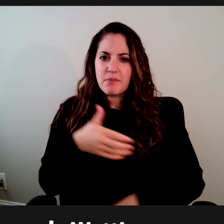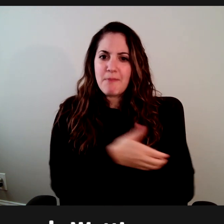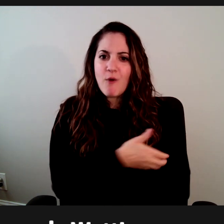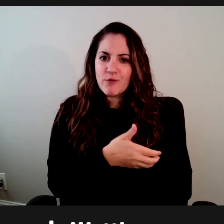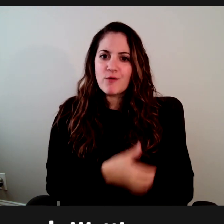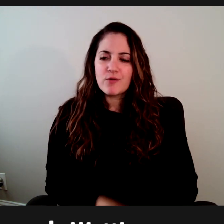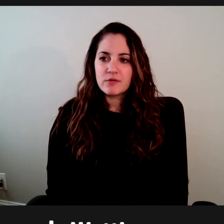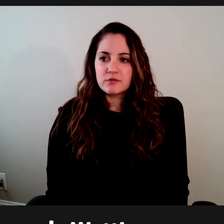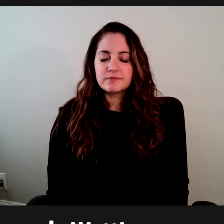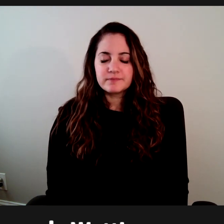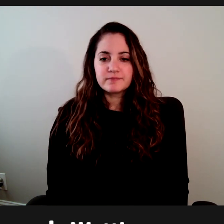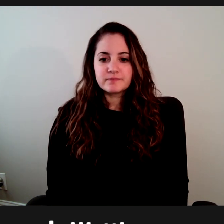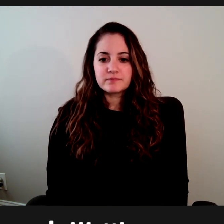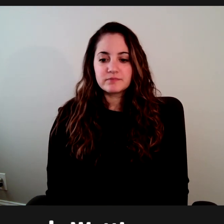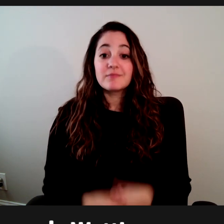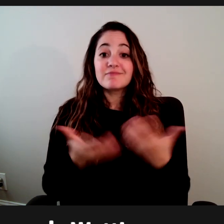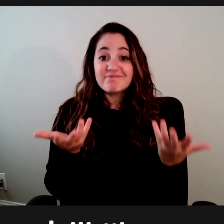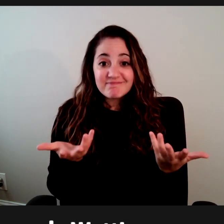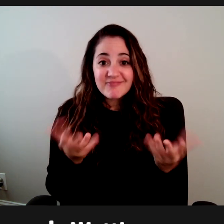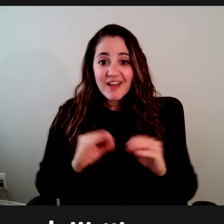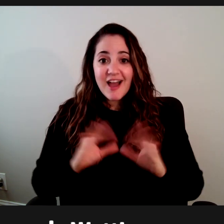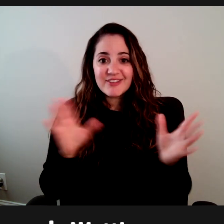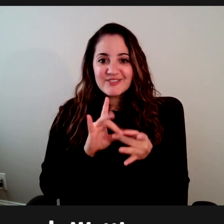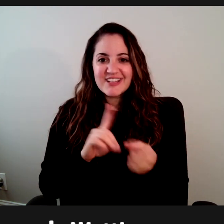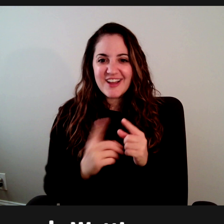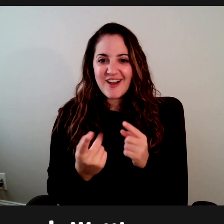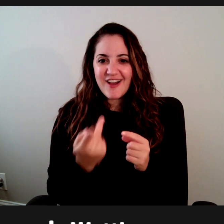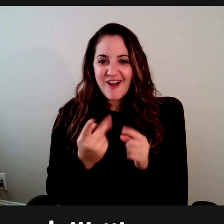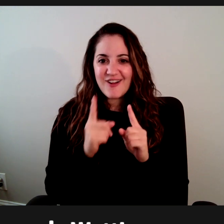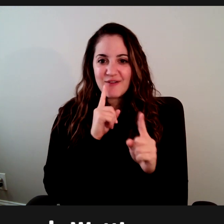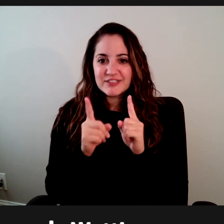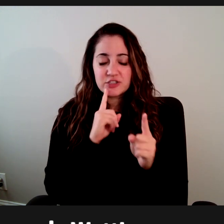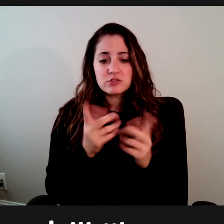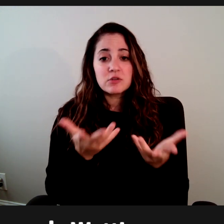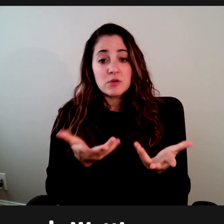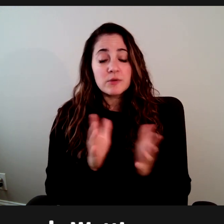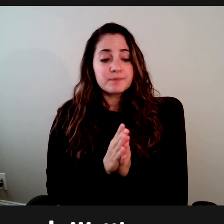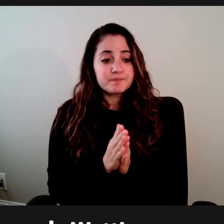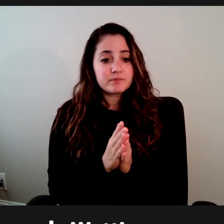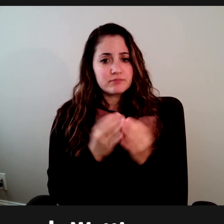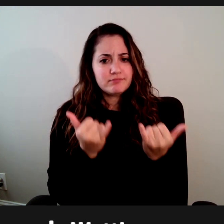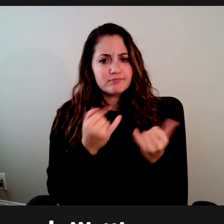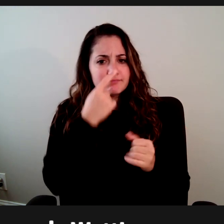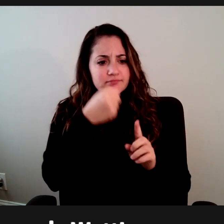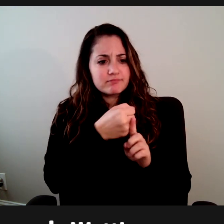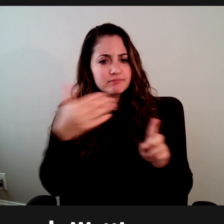So it's powerful. Mm-hmm. Hence our conversation. So tell us a little bit about